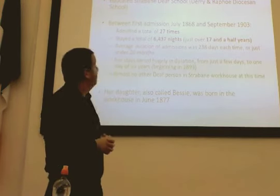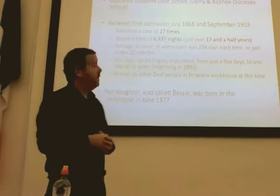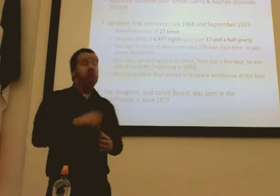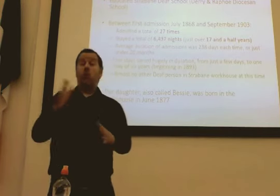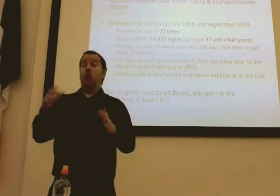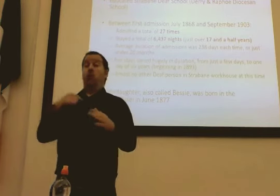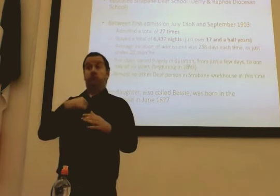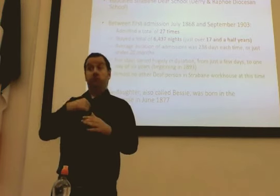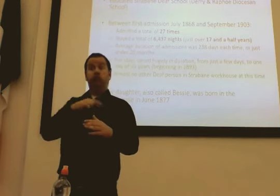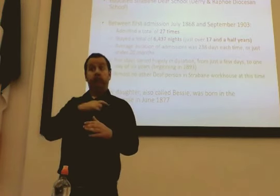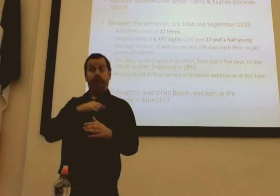Protestant.